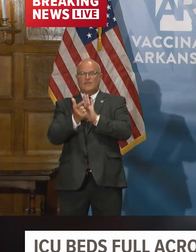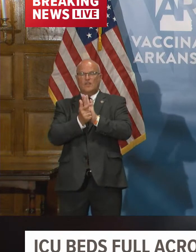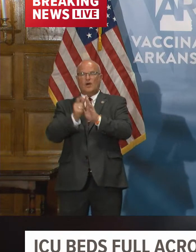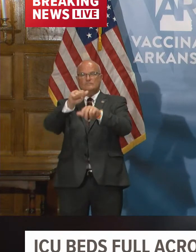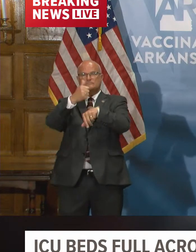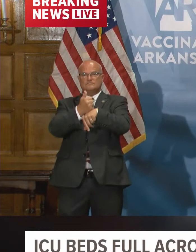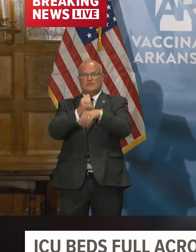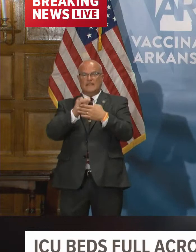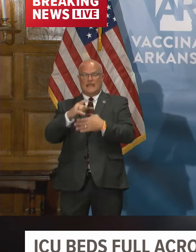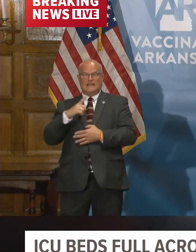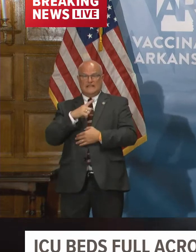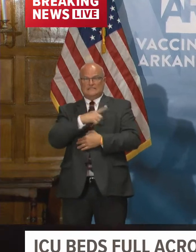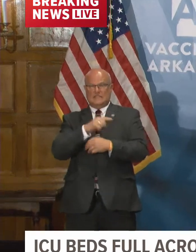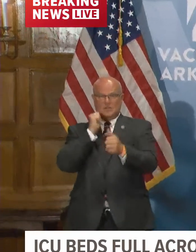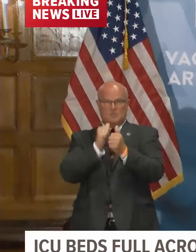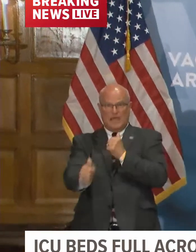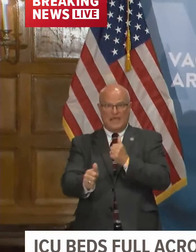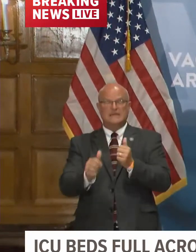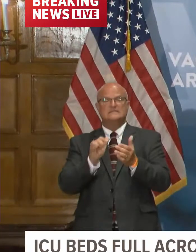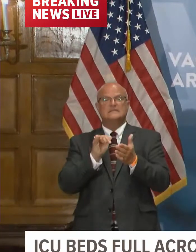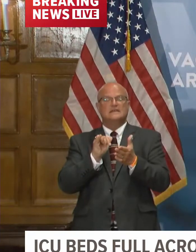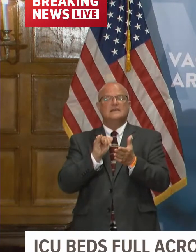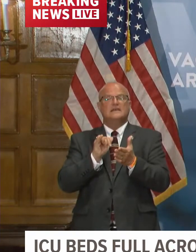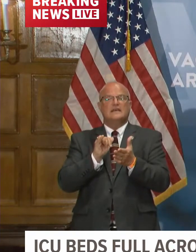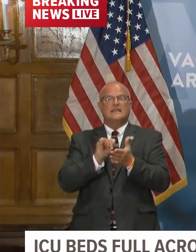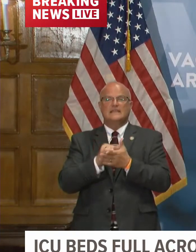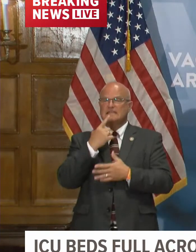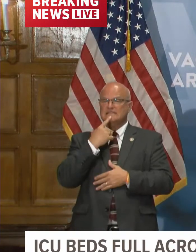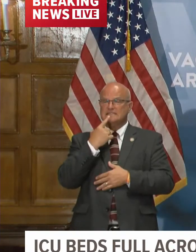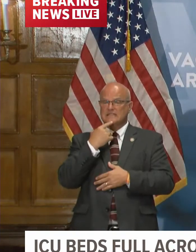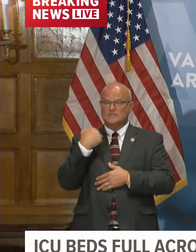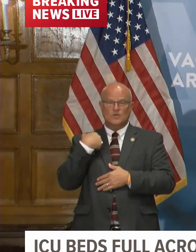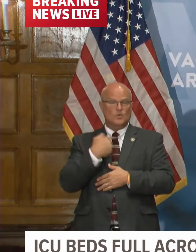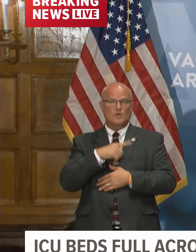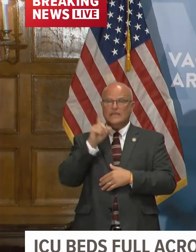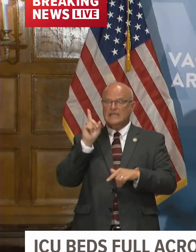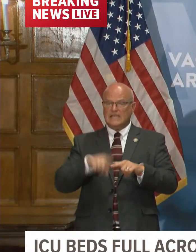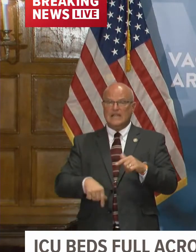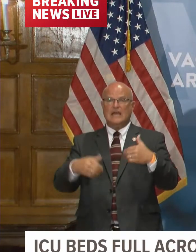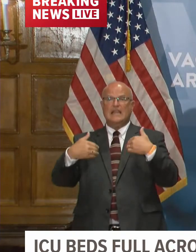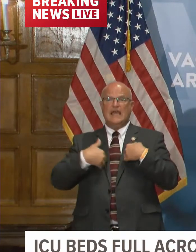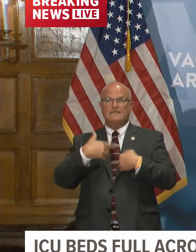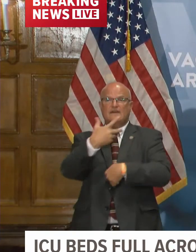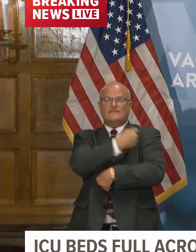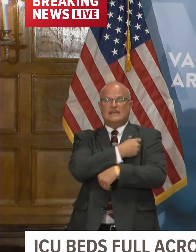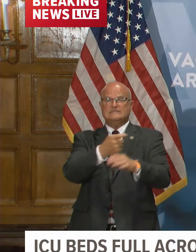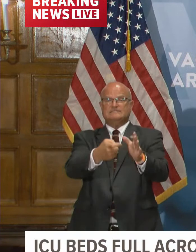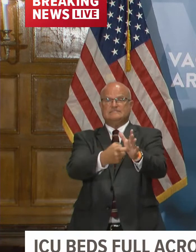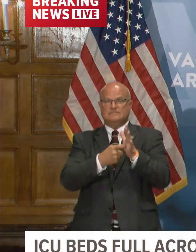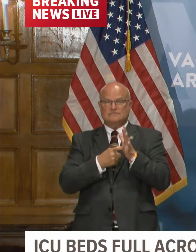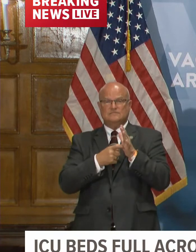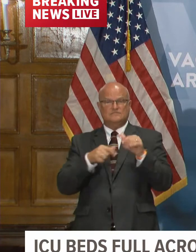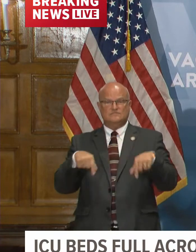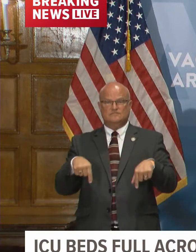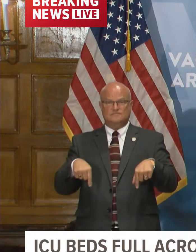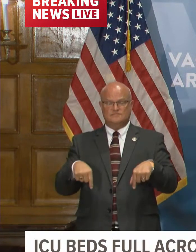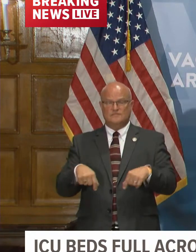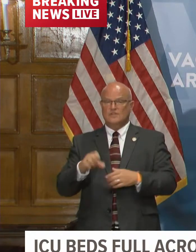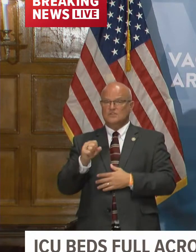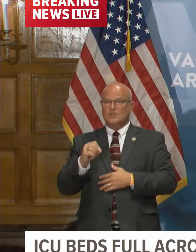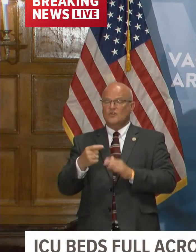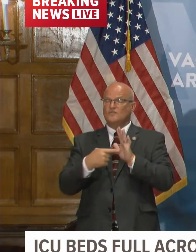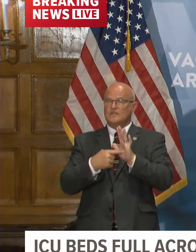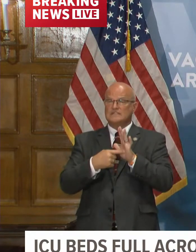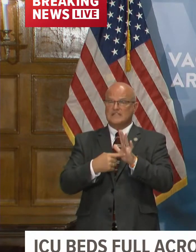on the books that the legislature passed that says we cannot have a vaccine mandate requirement. And so,